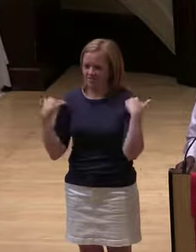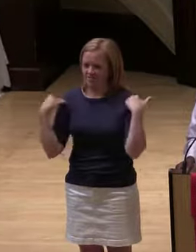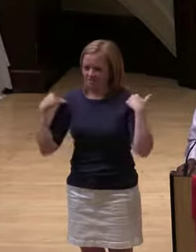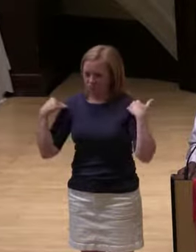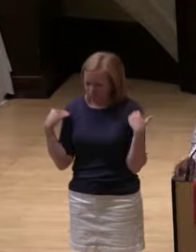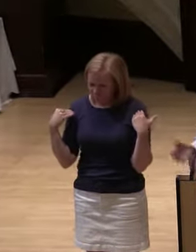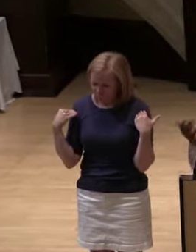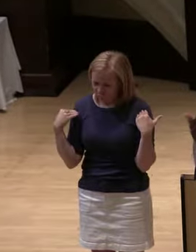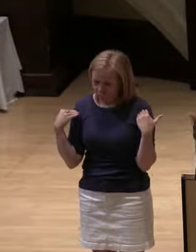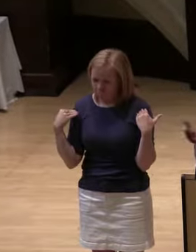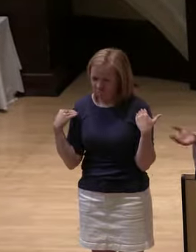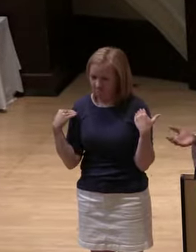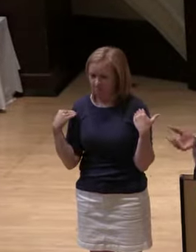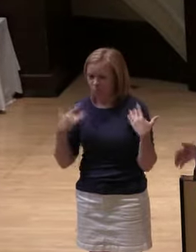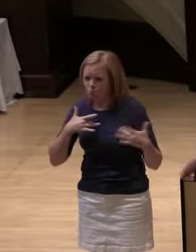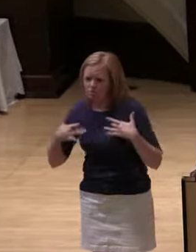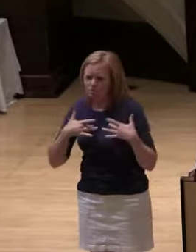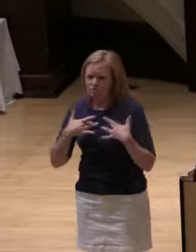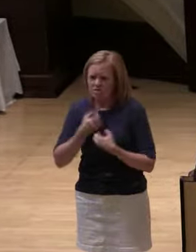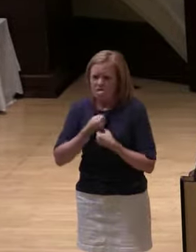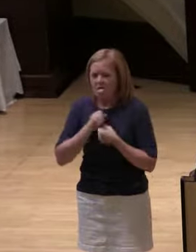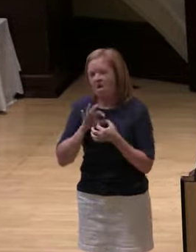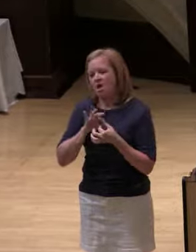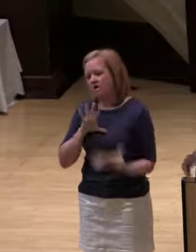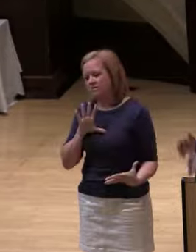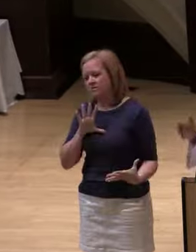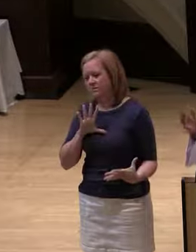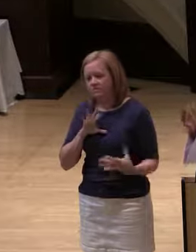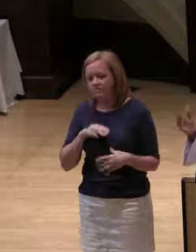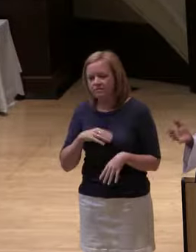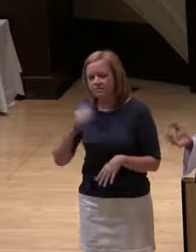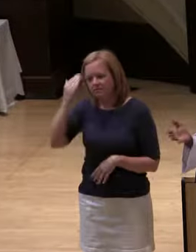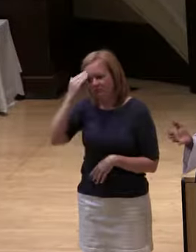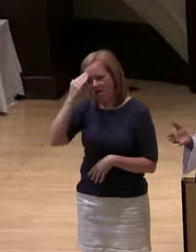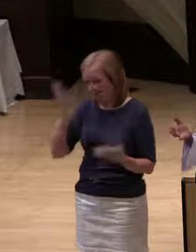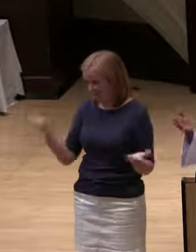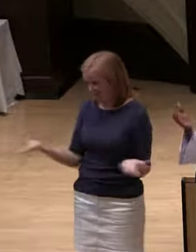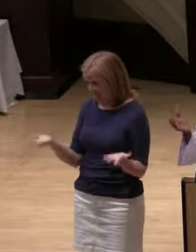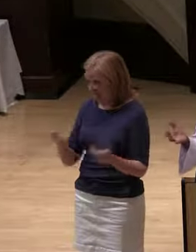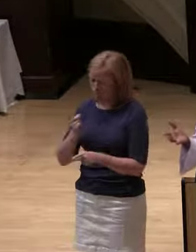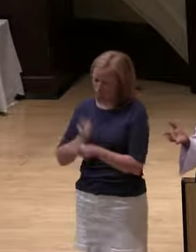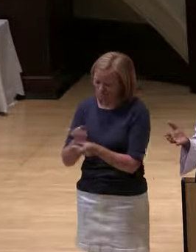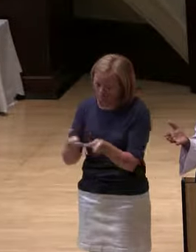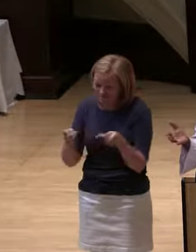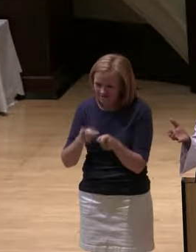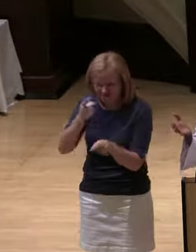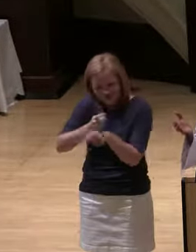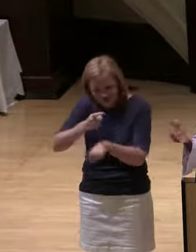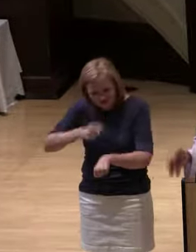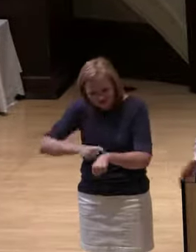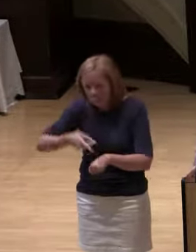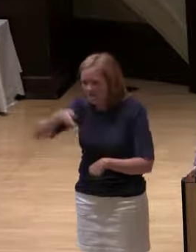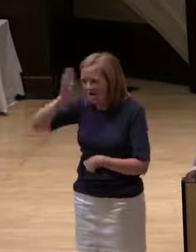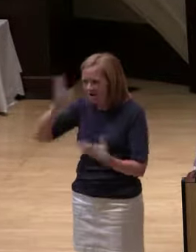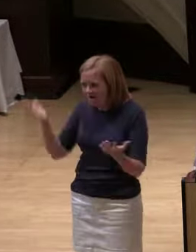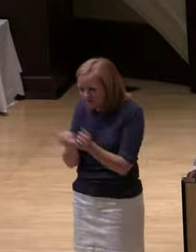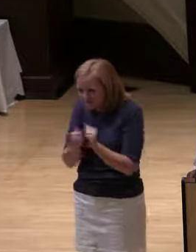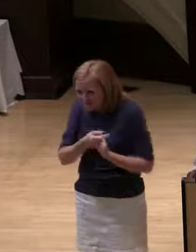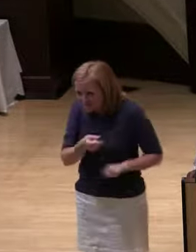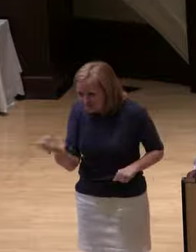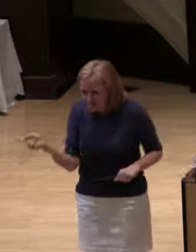shoulders, let go of any worries you have. Know that you're in the right place at the right time. God is right here with